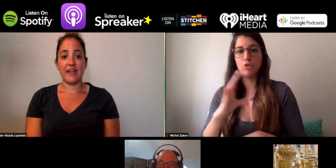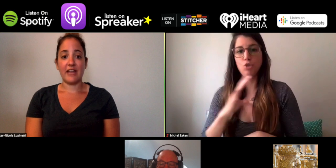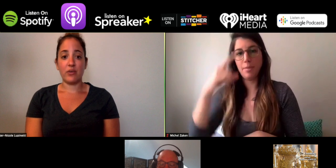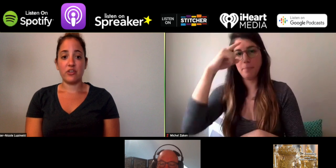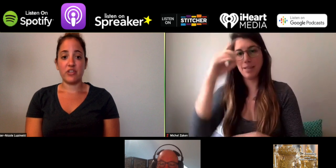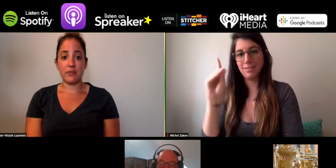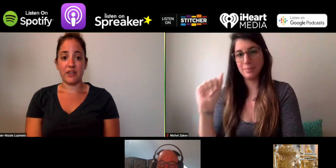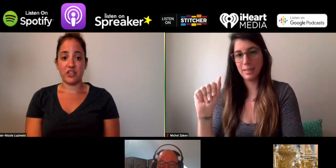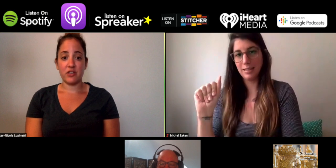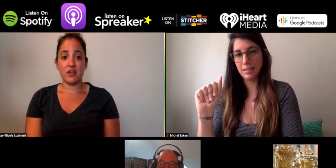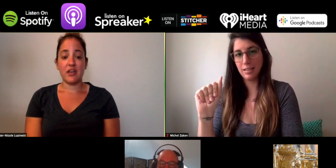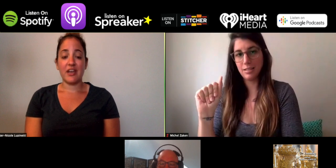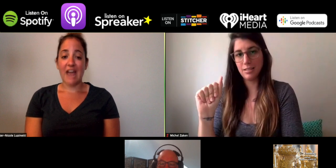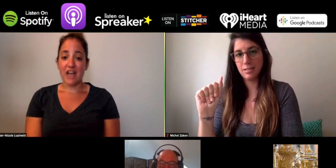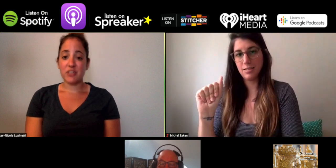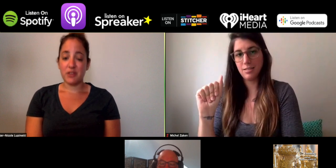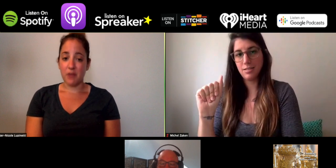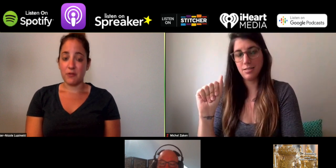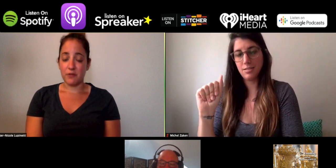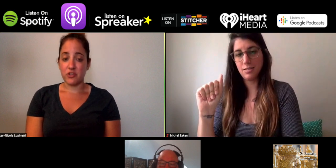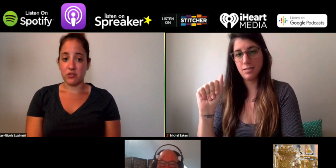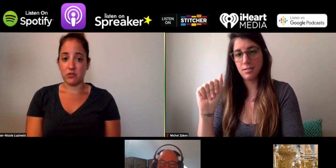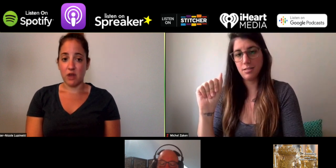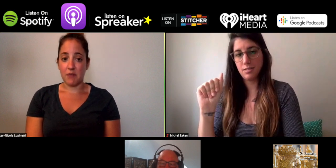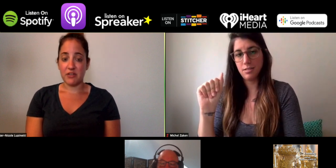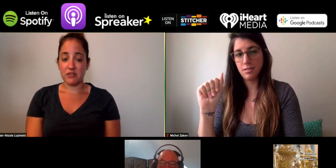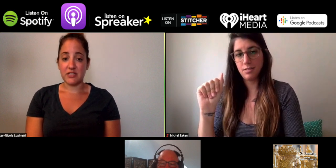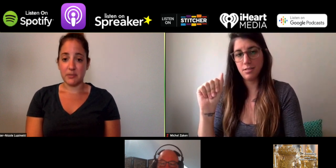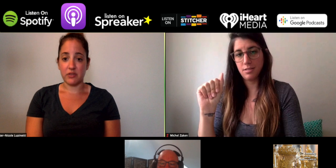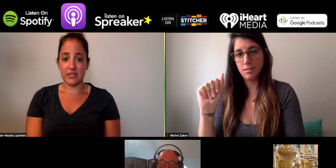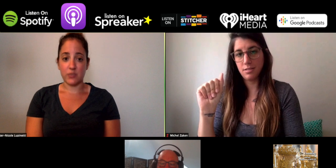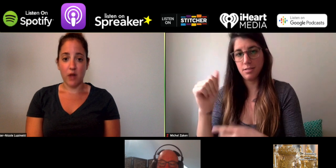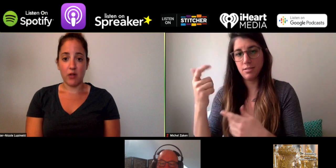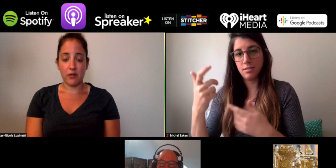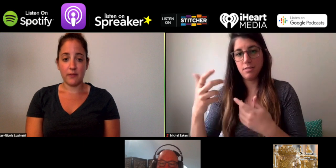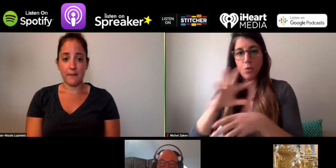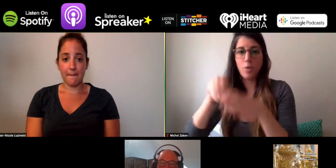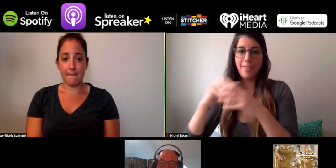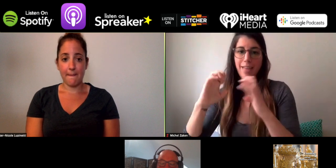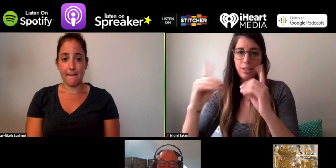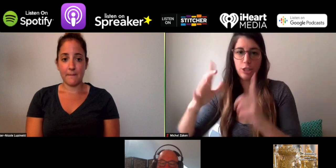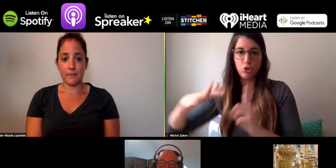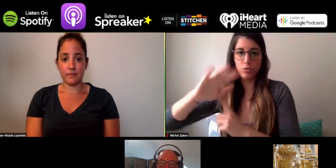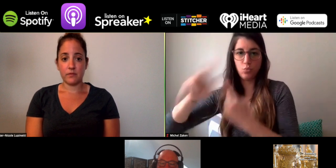And that language deprivation can actually become an official mental disability as well.